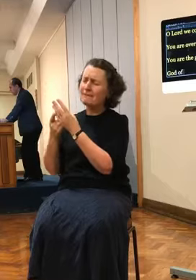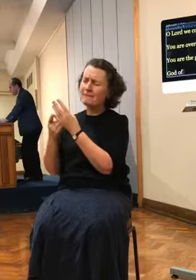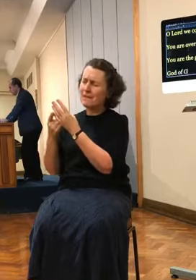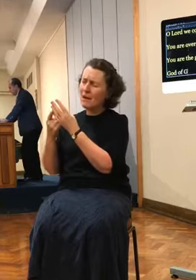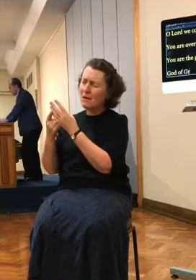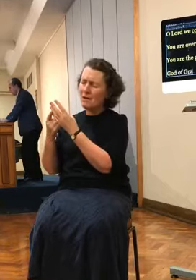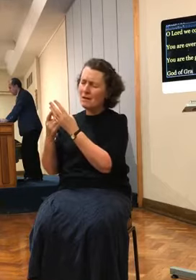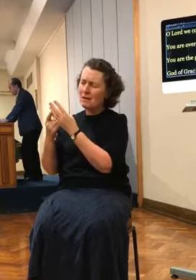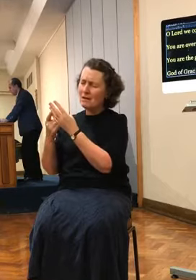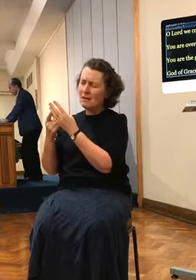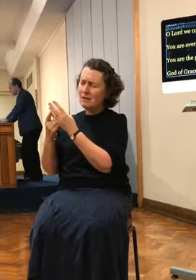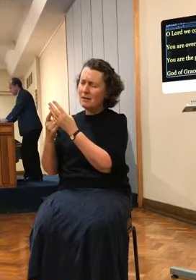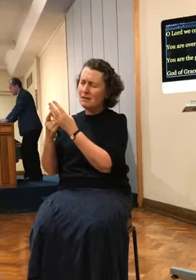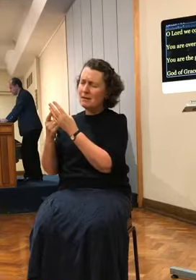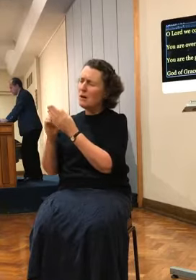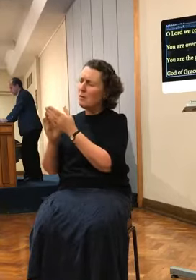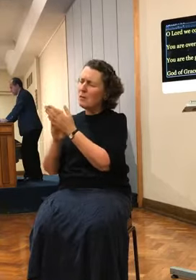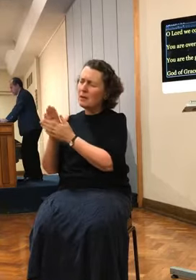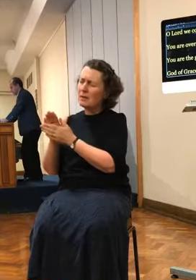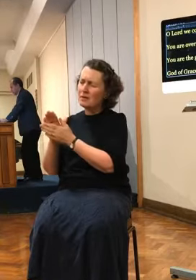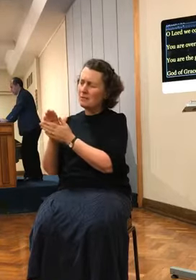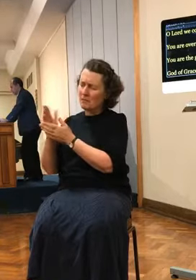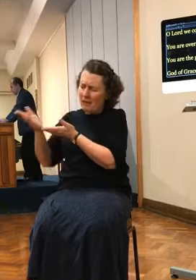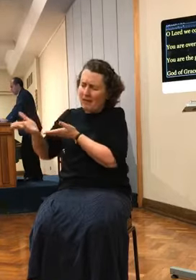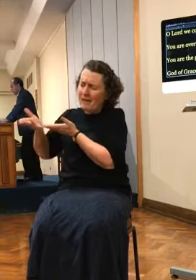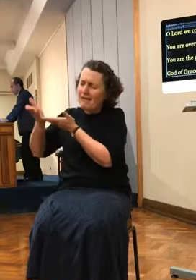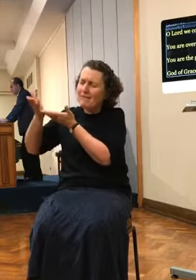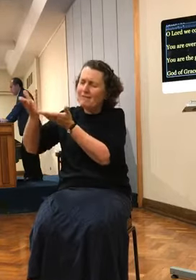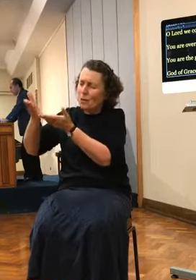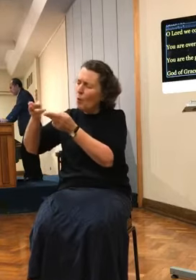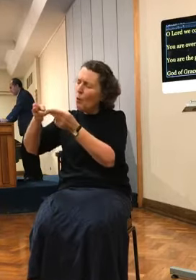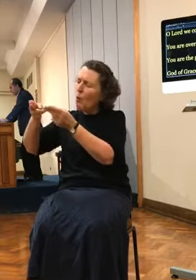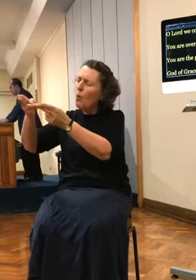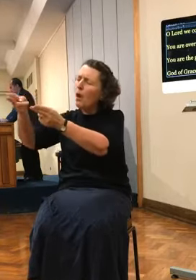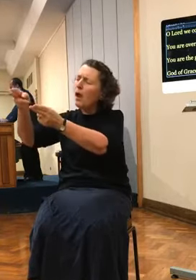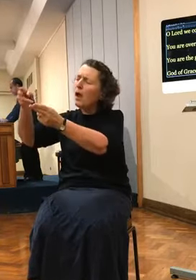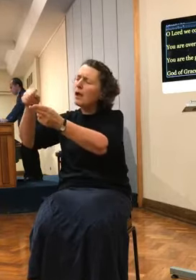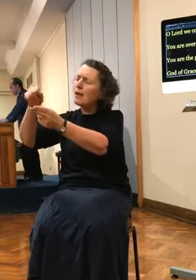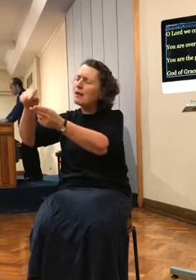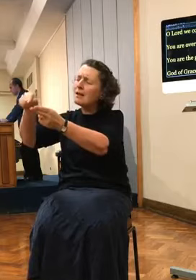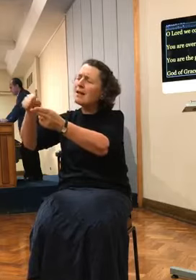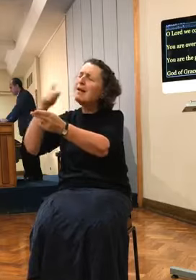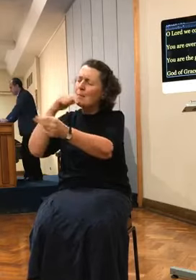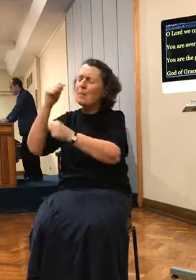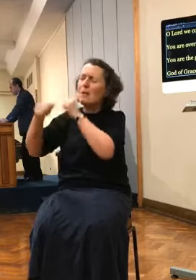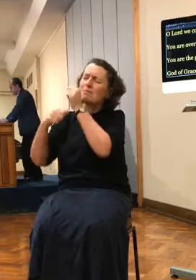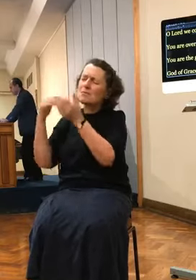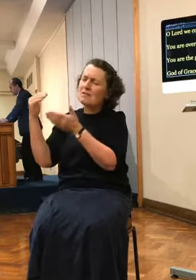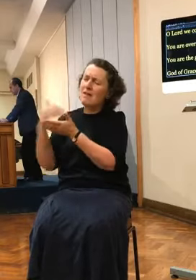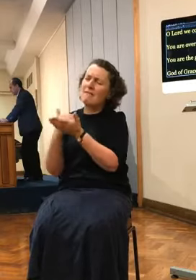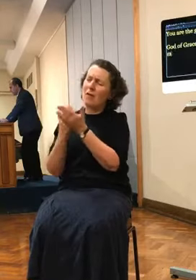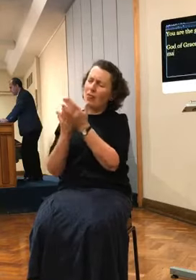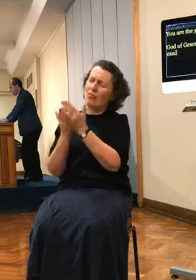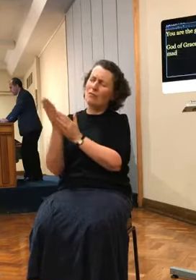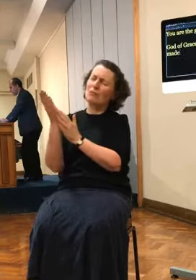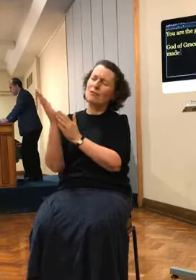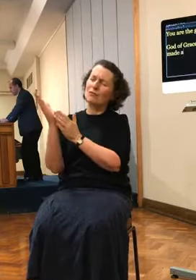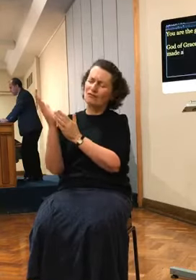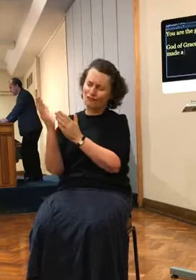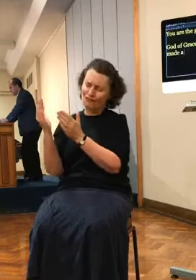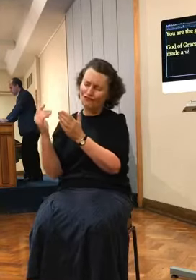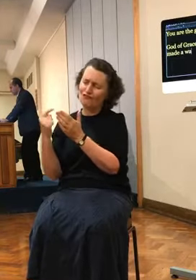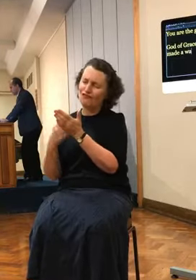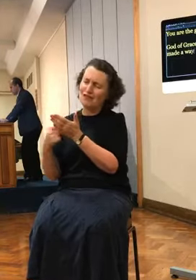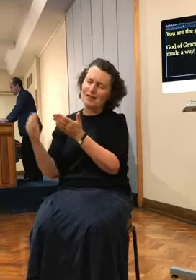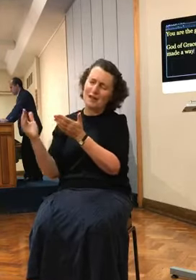provided the only way of salvation through the grace of our dear Savior and Redeemer, the Lord